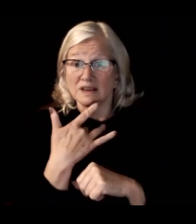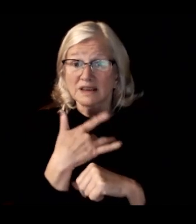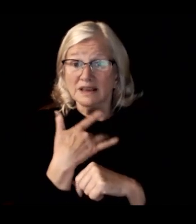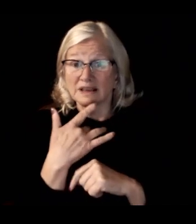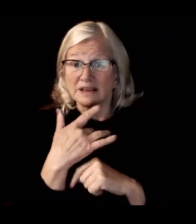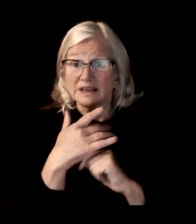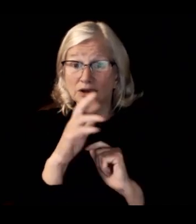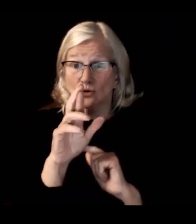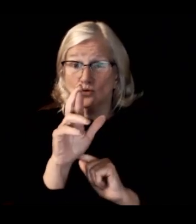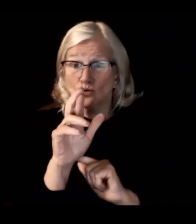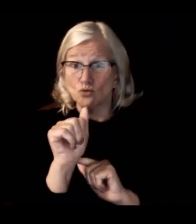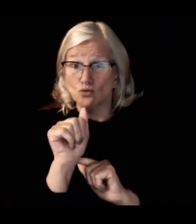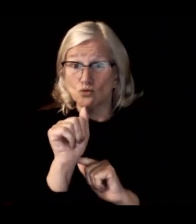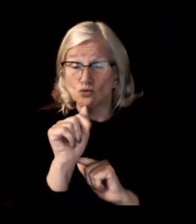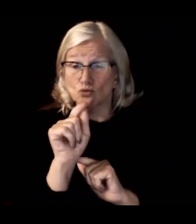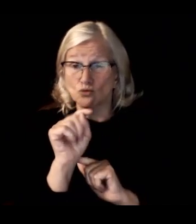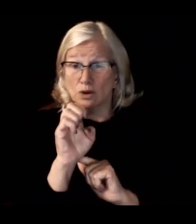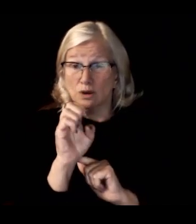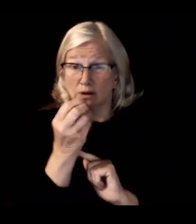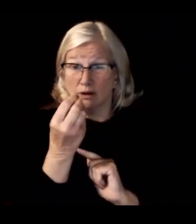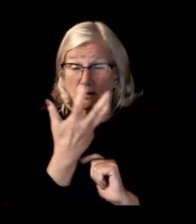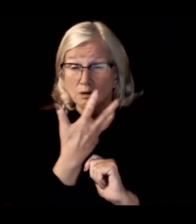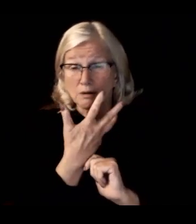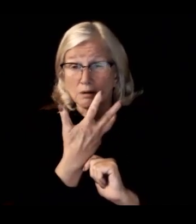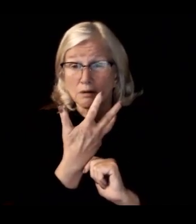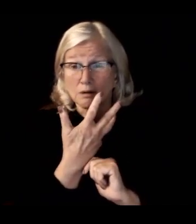much the virus is circulating in the Mankato area?